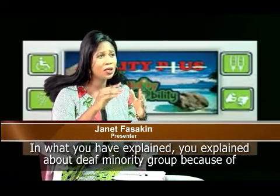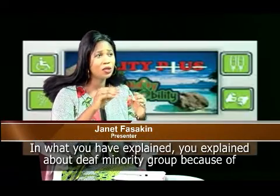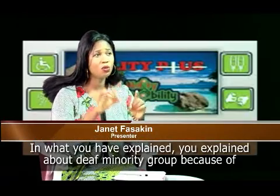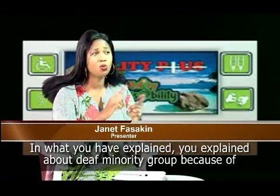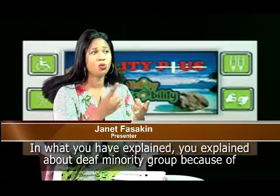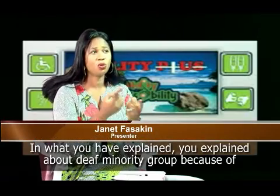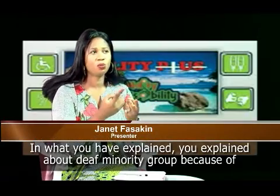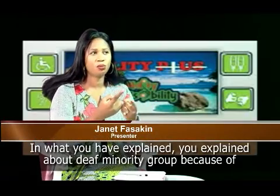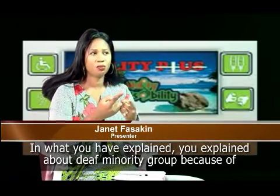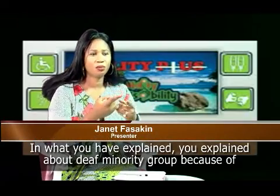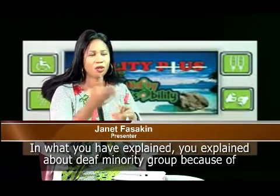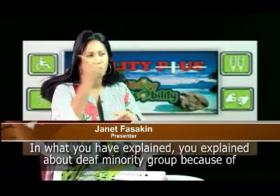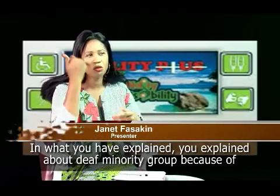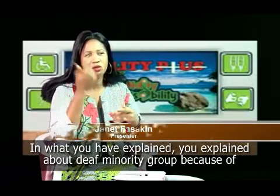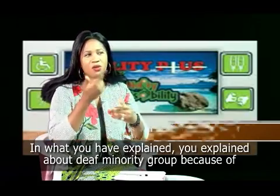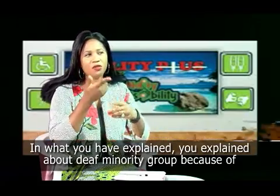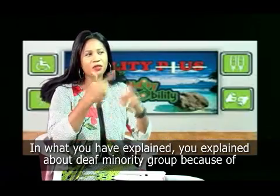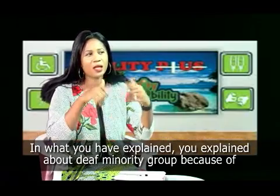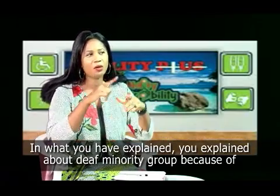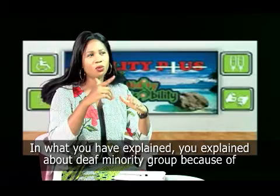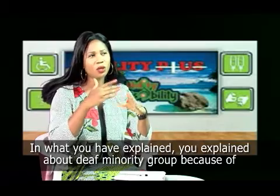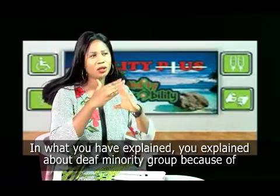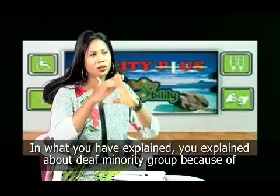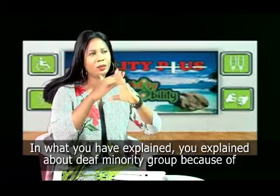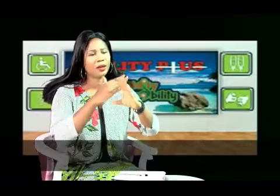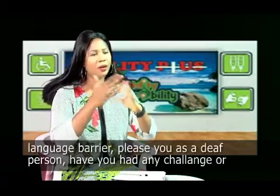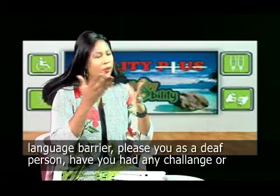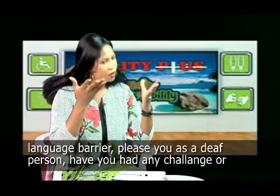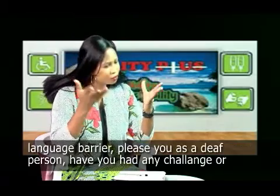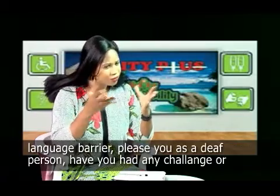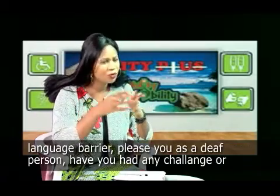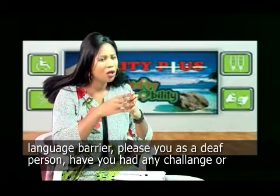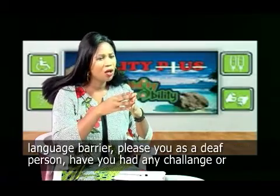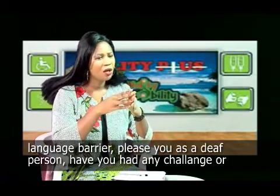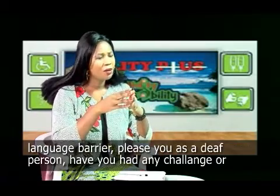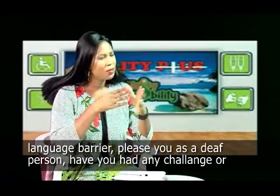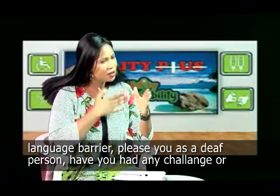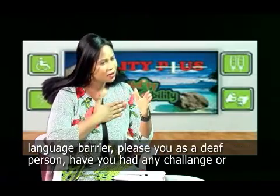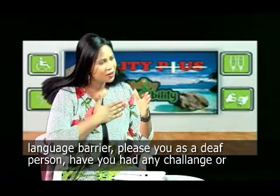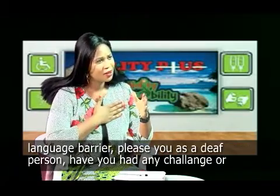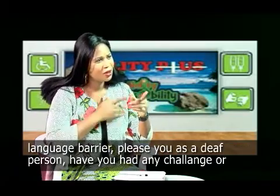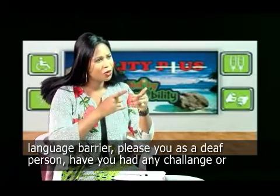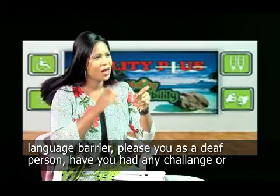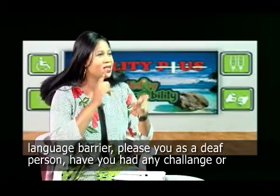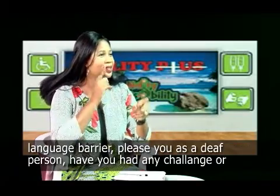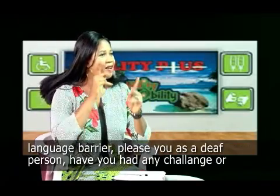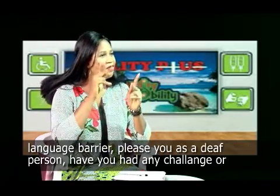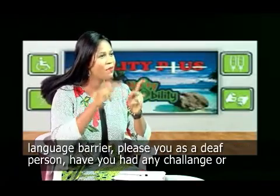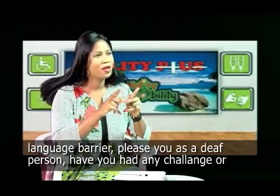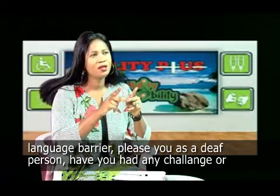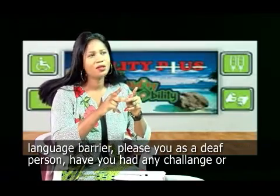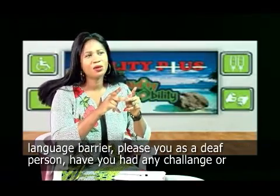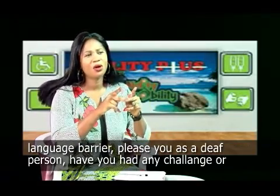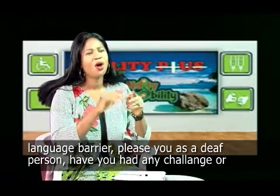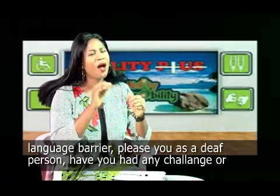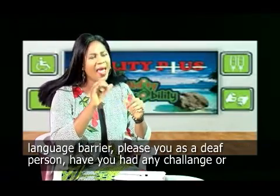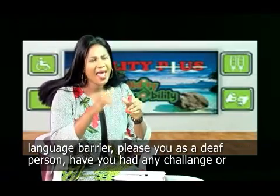they're a minority group because of language barrier. Please, you as a deaf